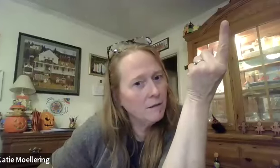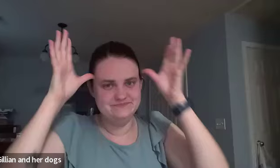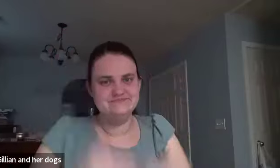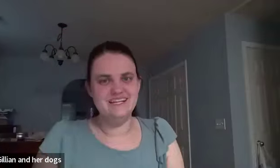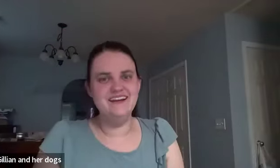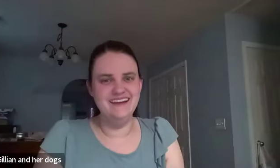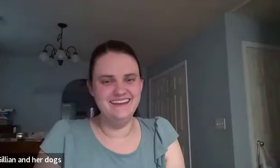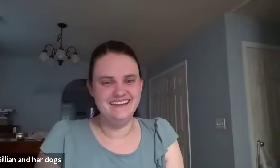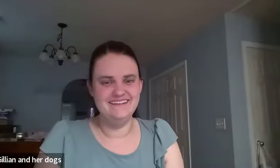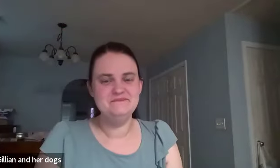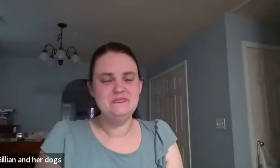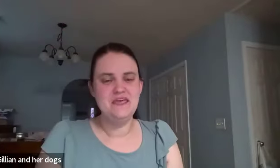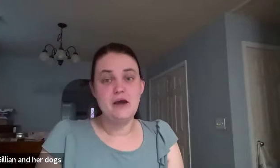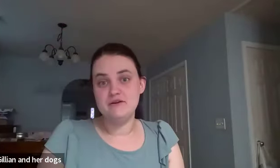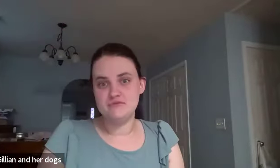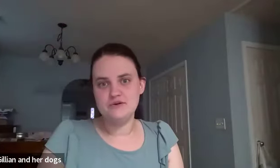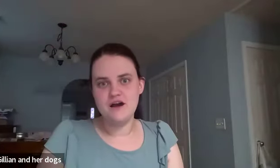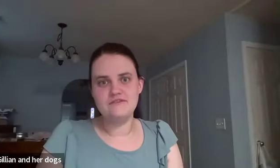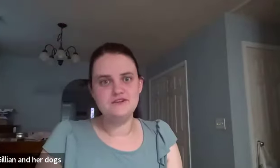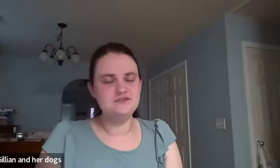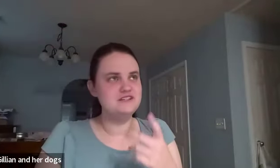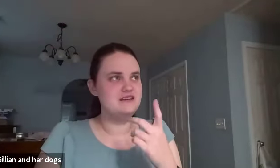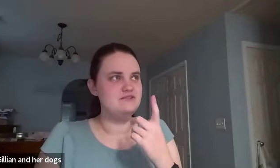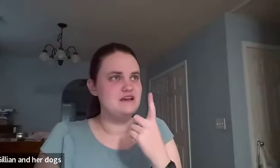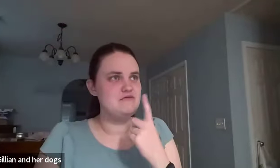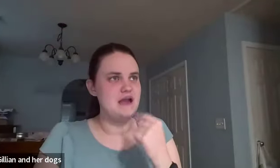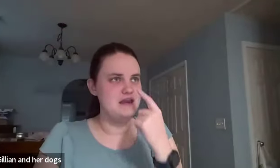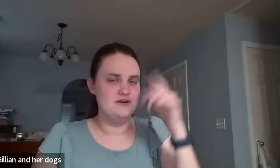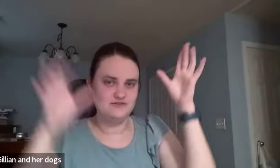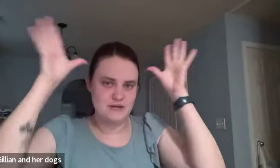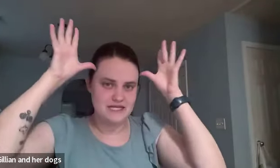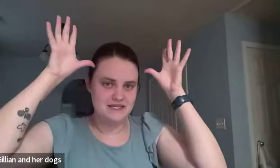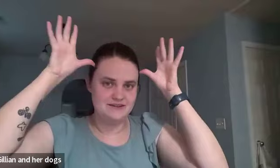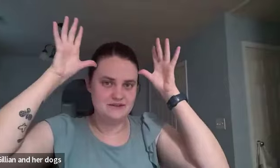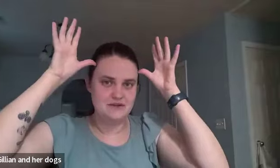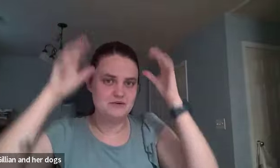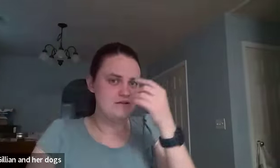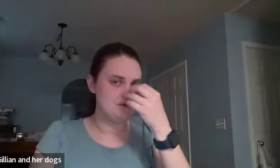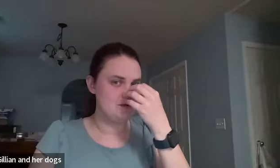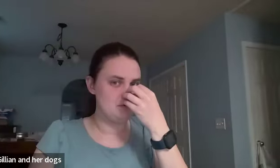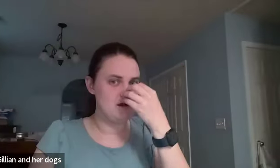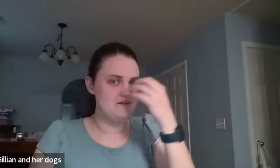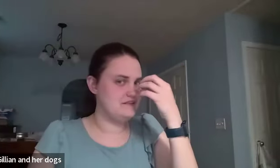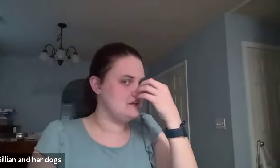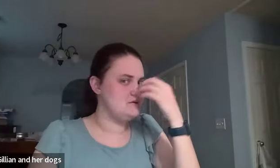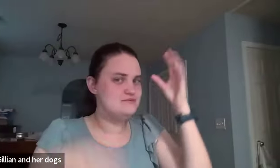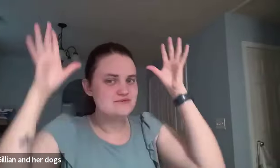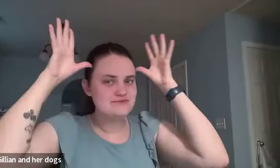Deer. Okay. I mean, Rudolph, usually you say red-nosed reindeer for like Rudolph or like Rudolph, like the That's nose. so